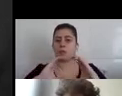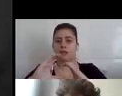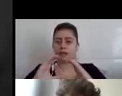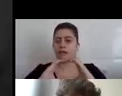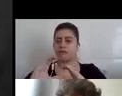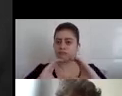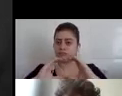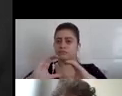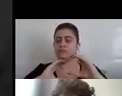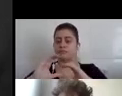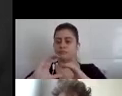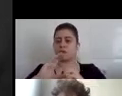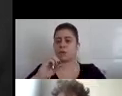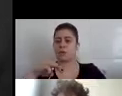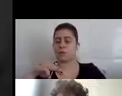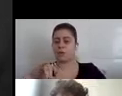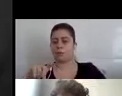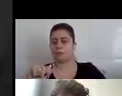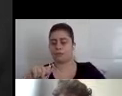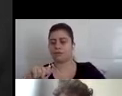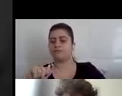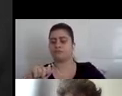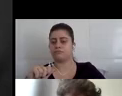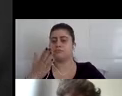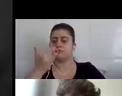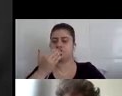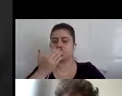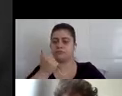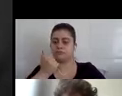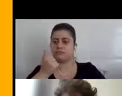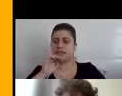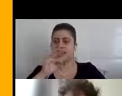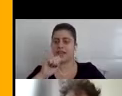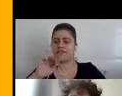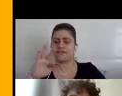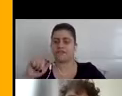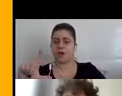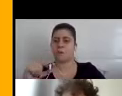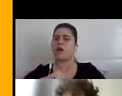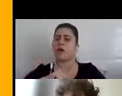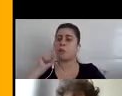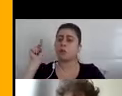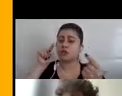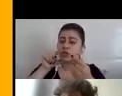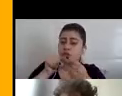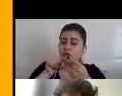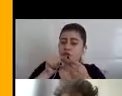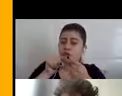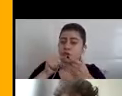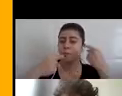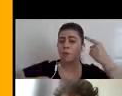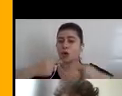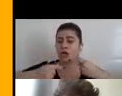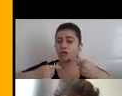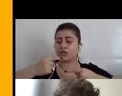policies. And this material is available for our signatory cities. Moving ahead, this is a glimpse of